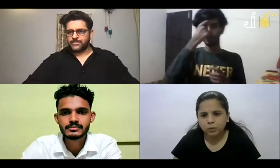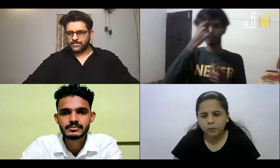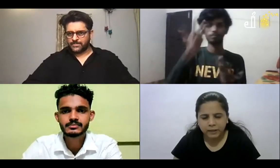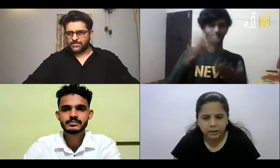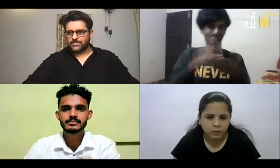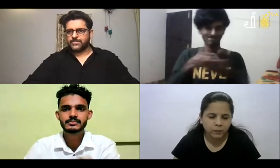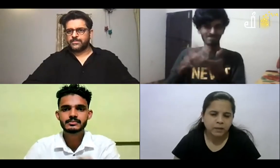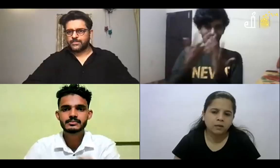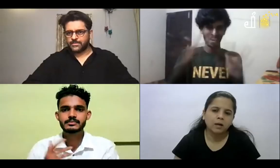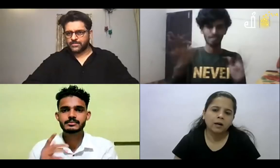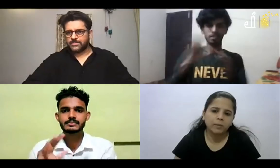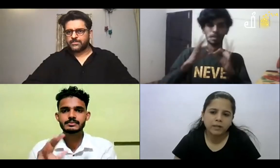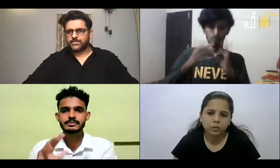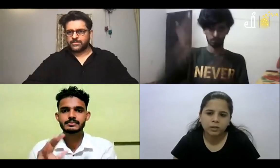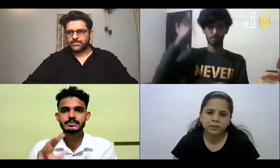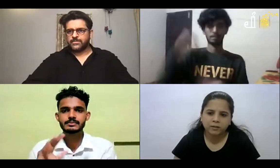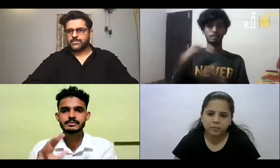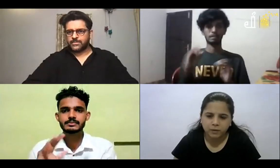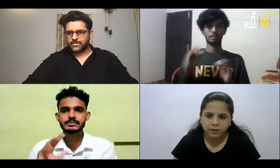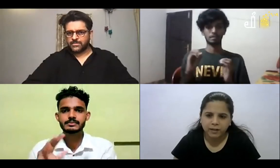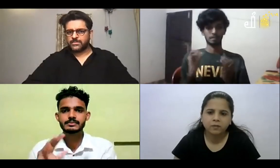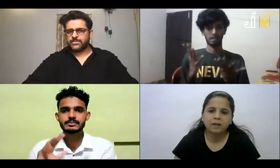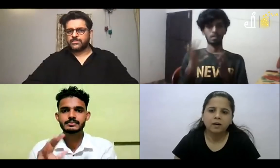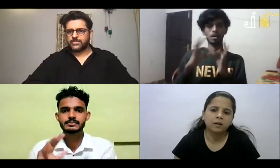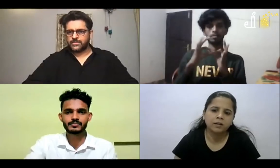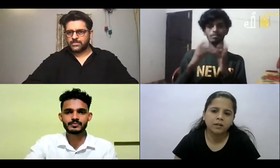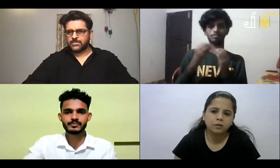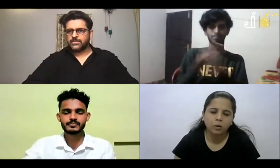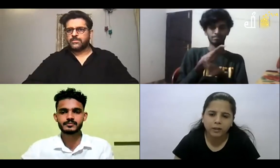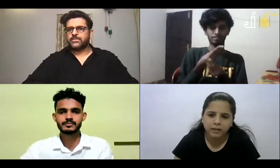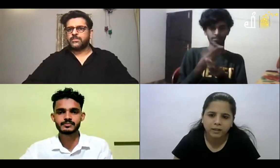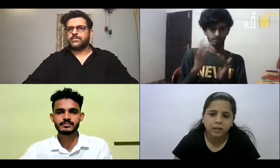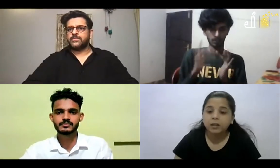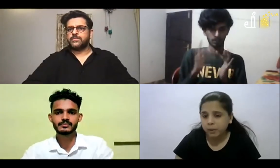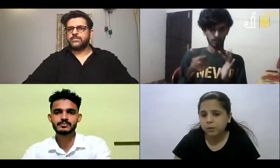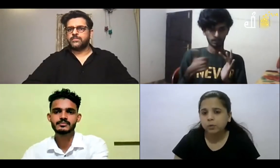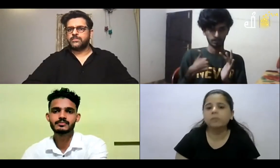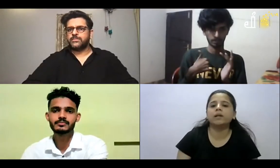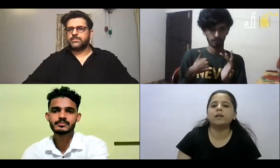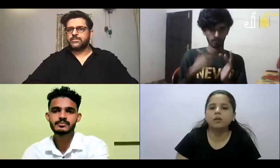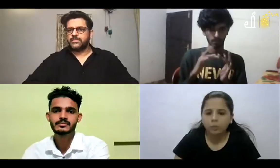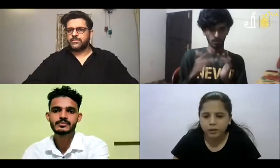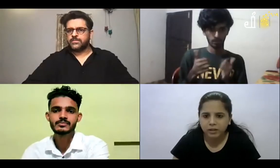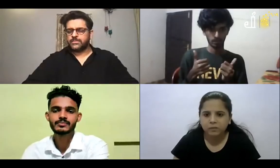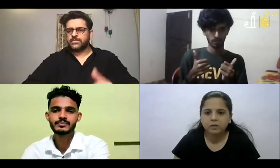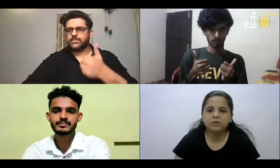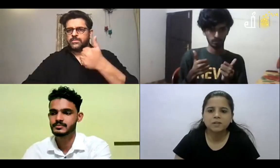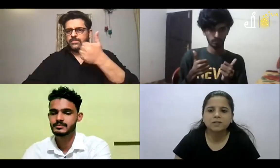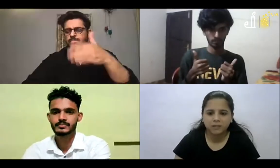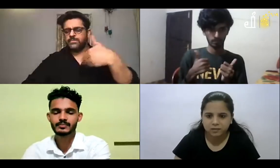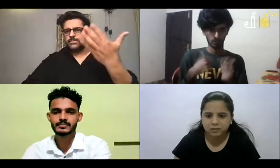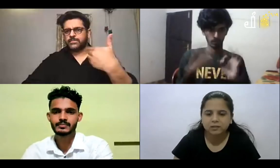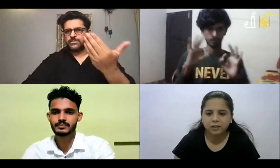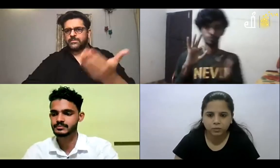So Manisha? whenever we are meeting with other deaf people, right, we the community, the people who are meeting in the community, we were